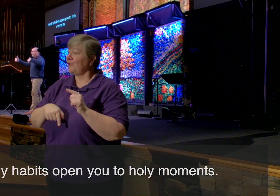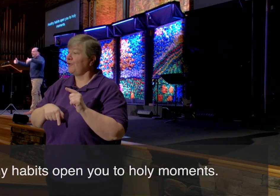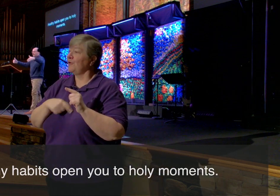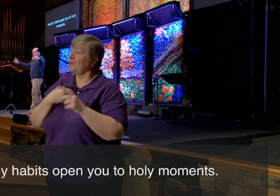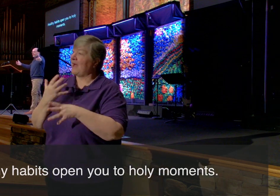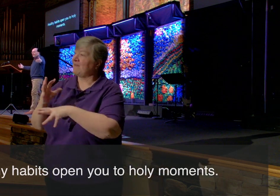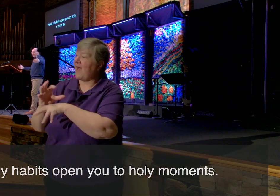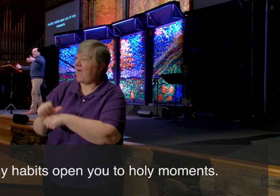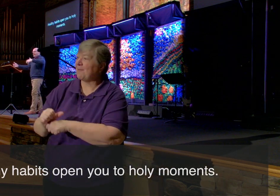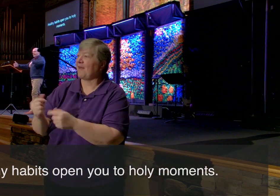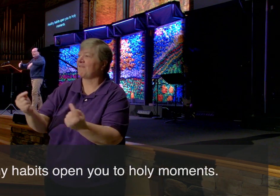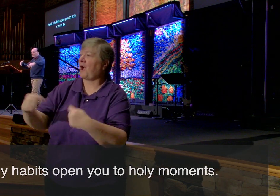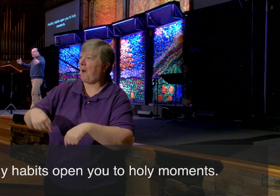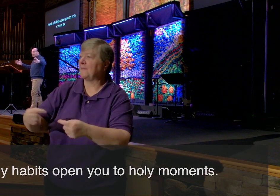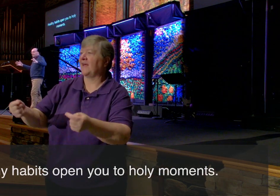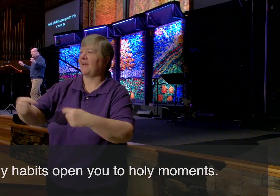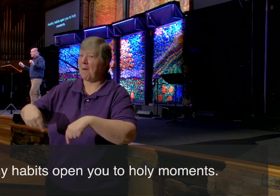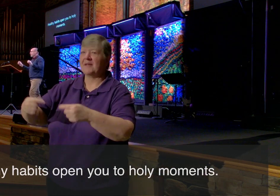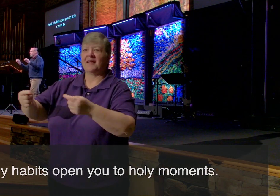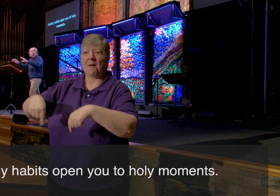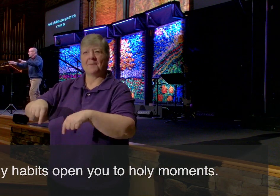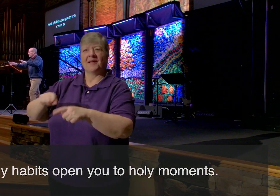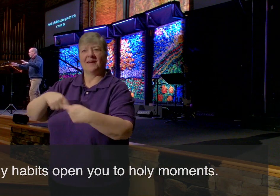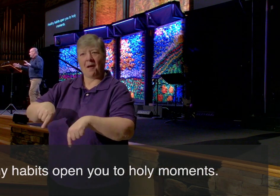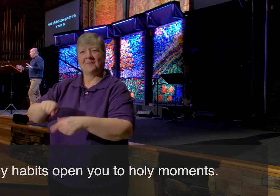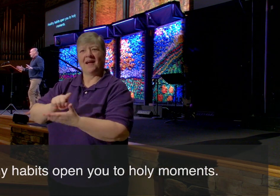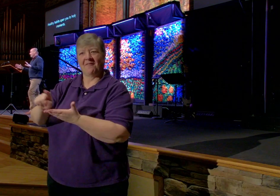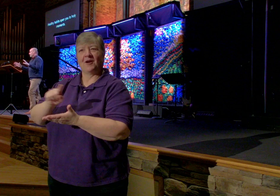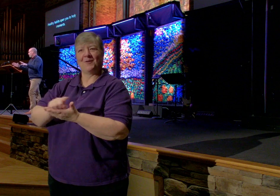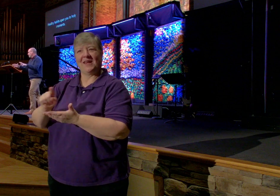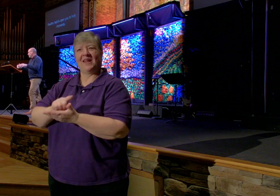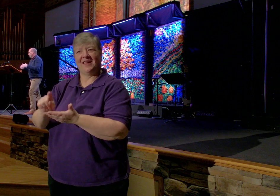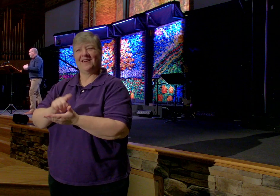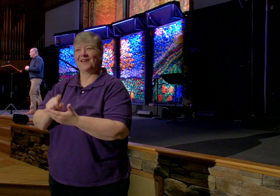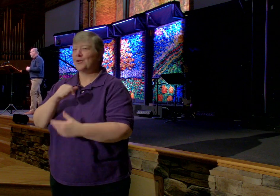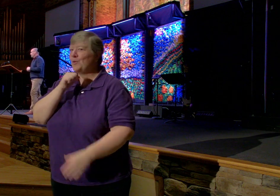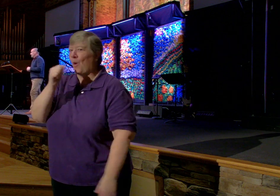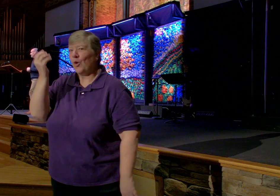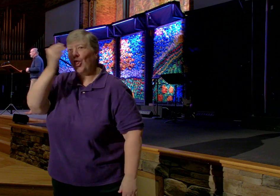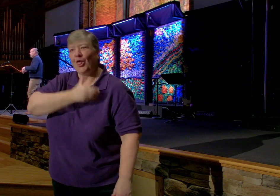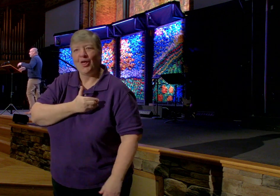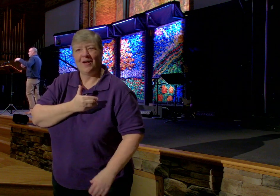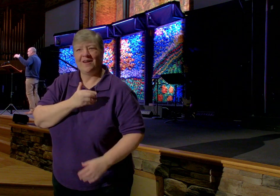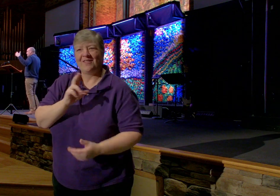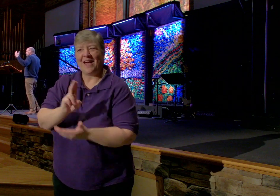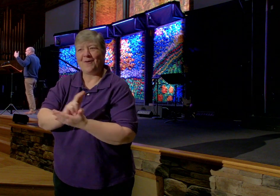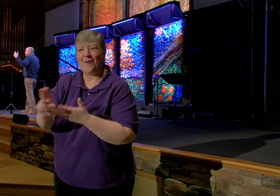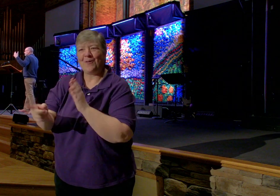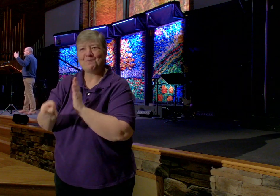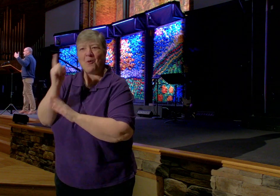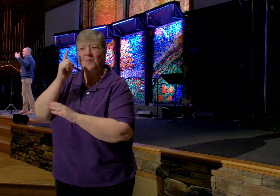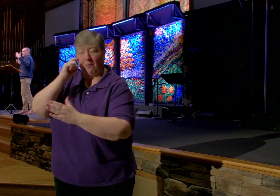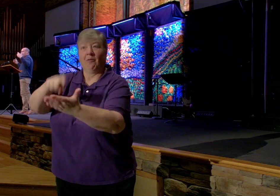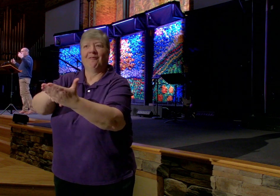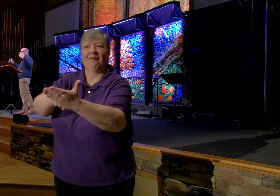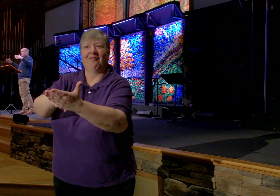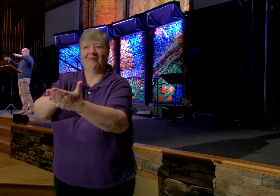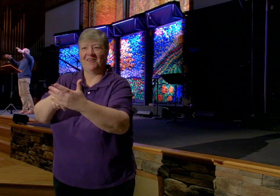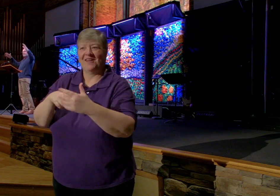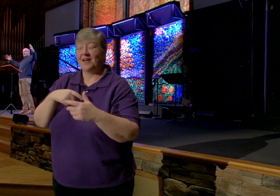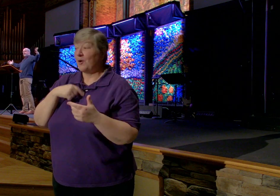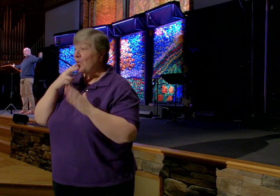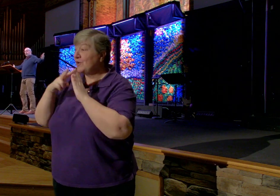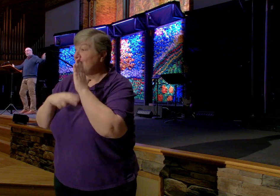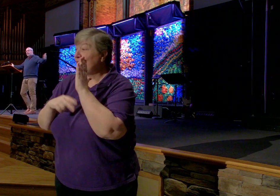habit of being here on a regular basis, you don't miss those holy moments when they come. When you read